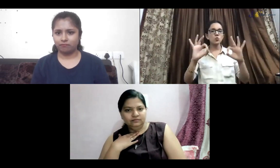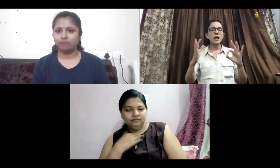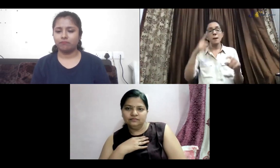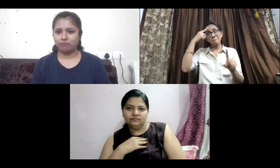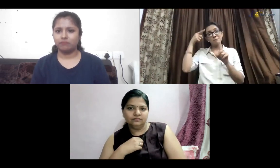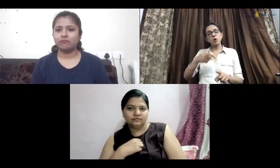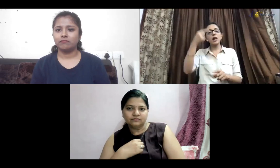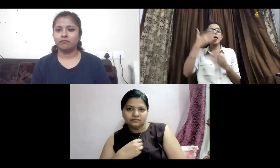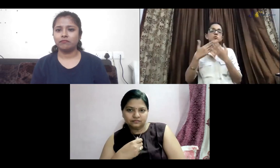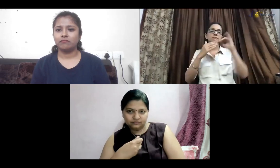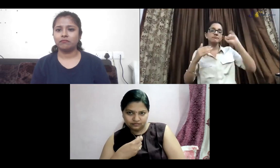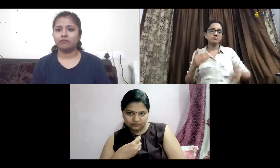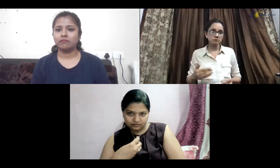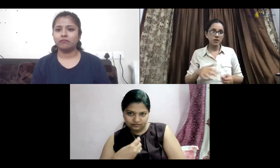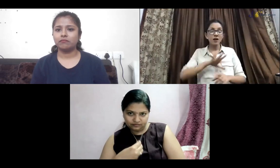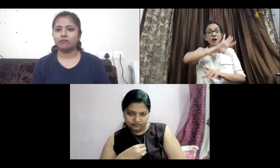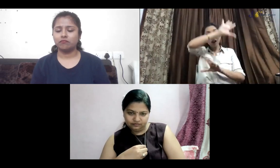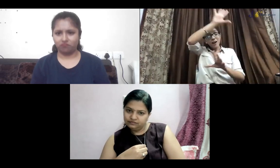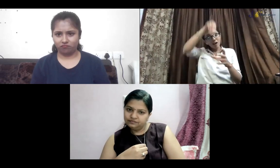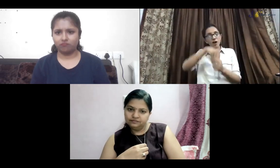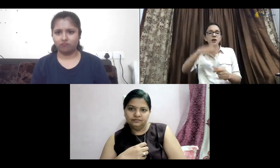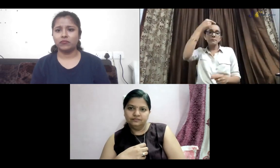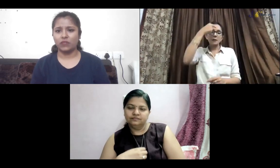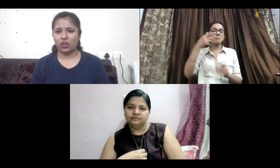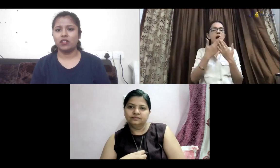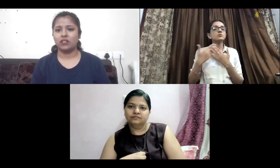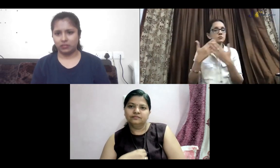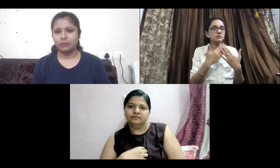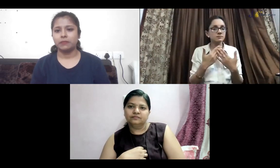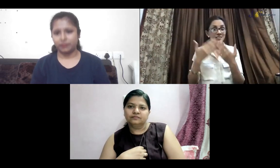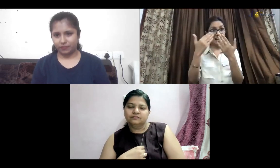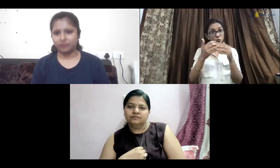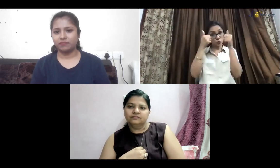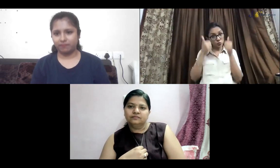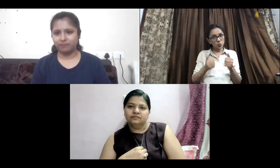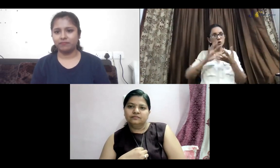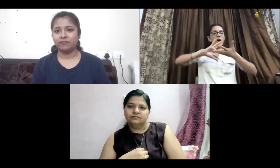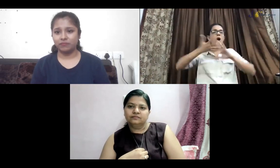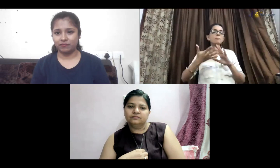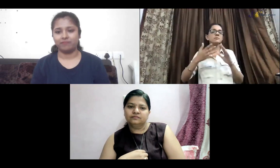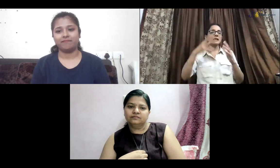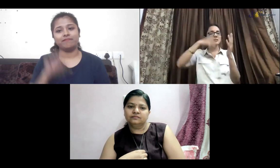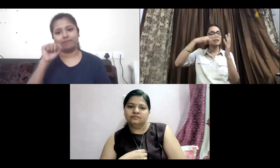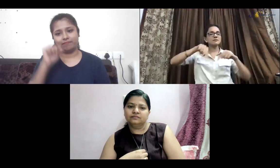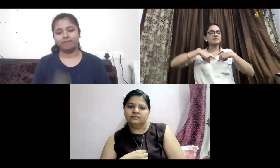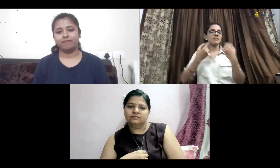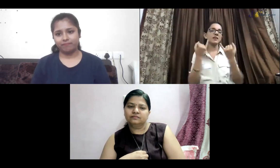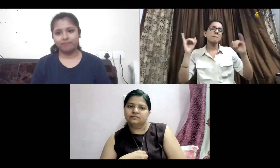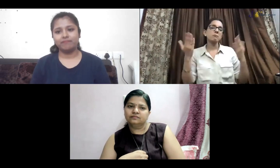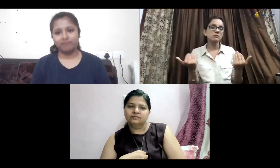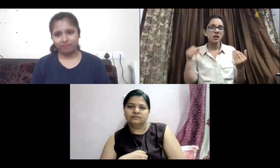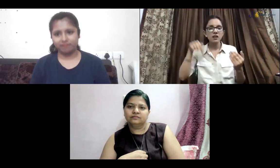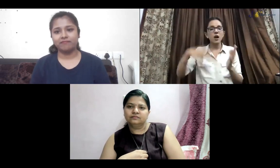available on the television. They can't read well because education is bad. So that all of the things come from the